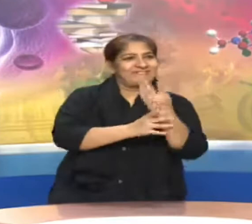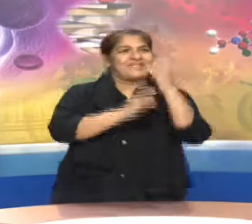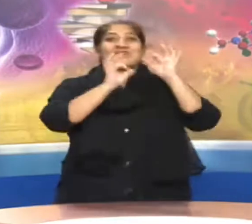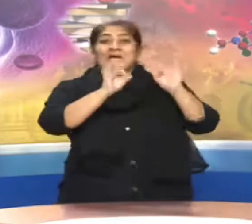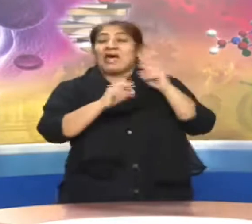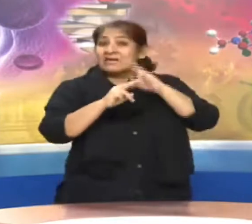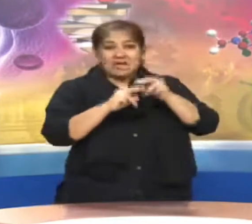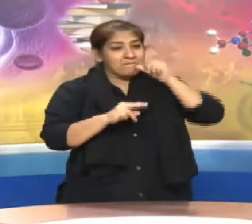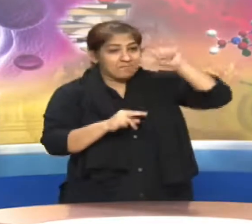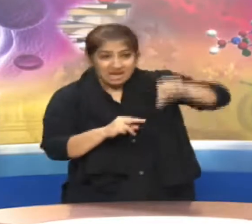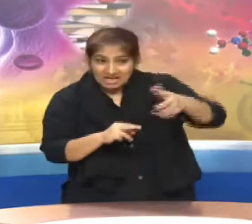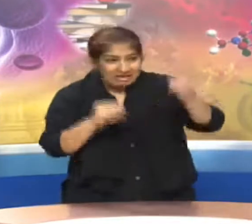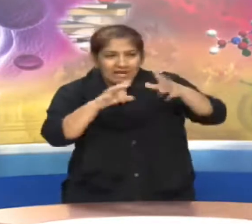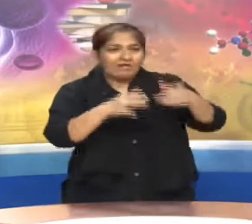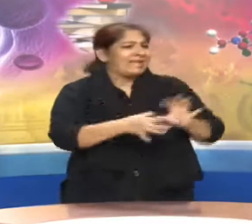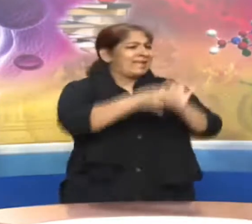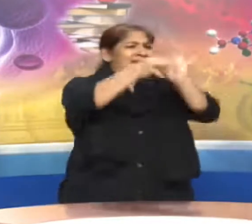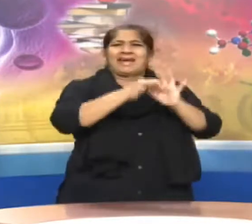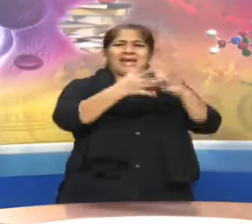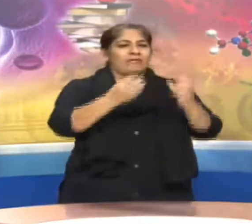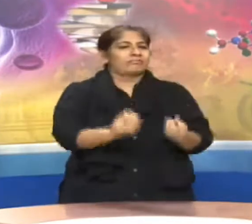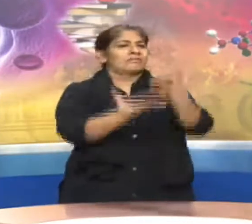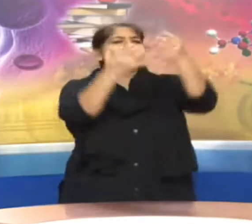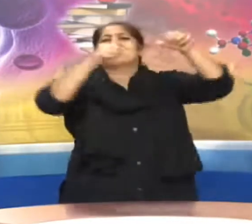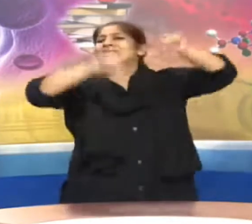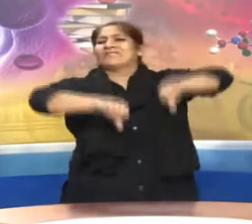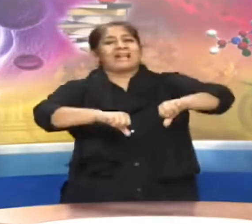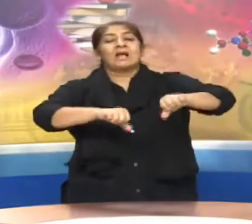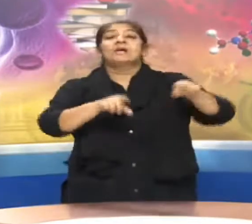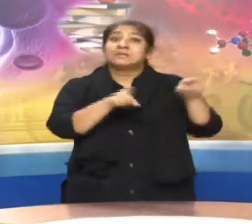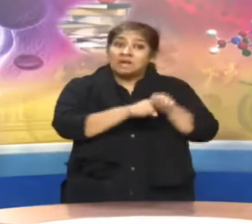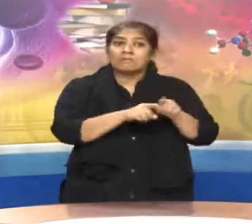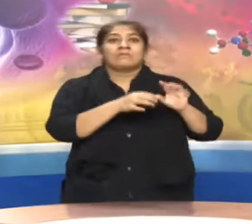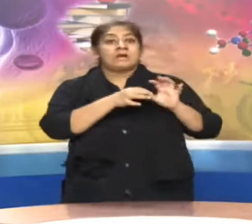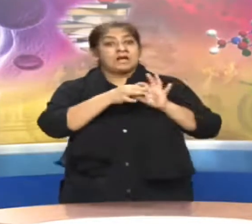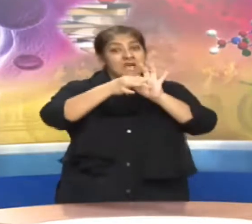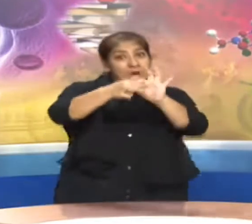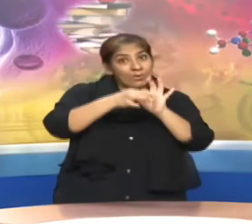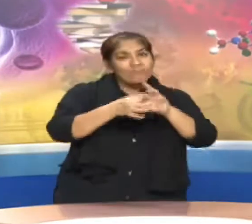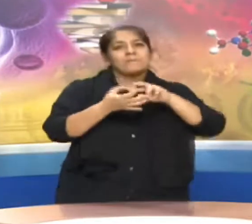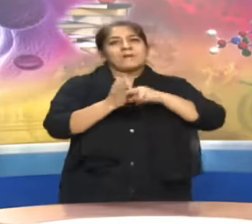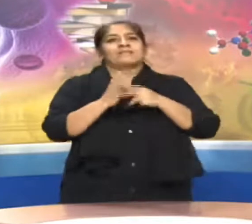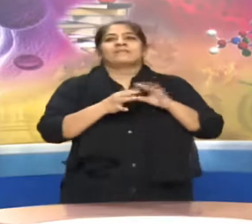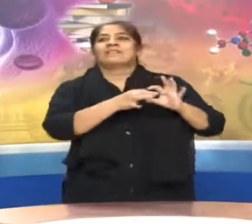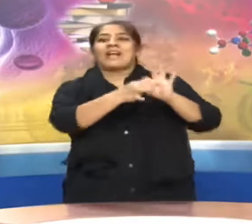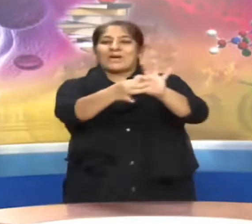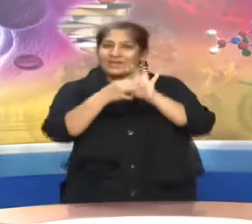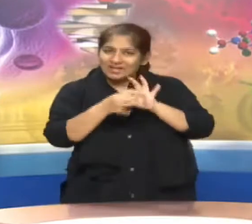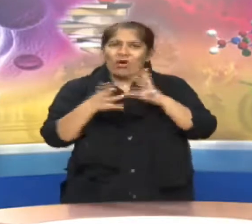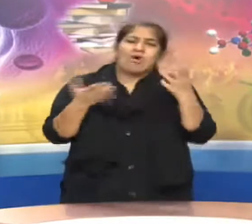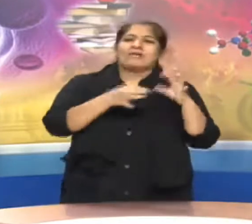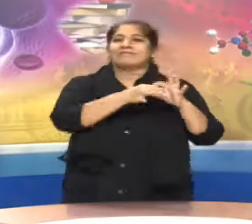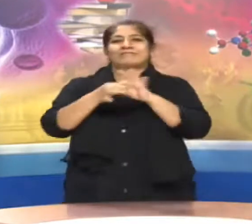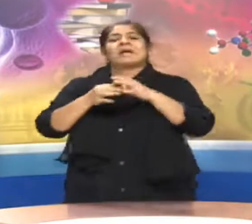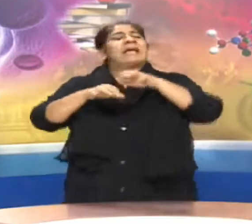flower and we just take care of the flower also, only then we can get the